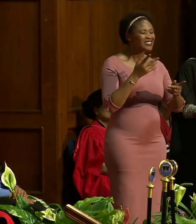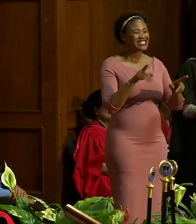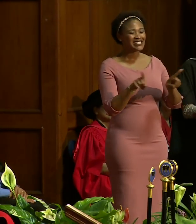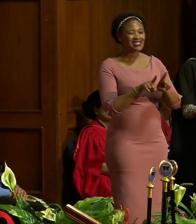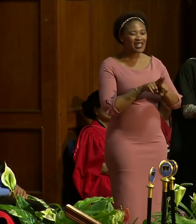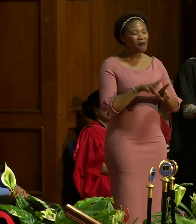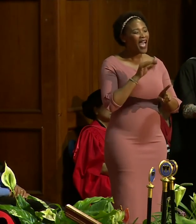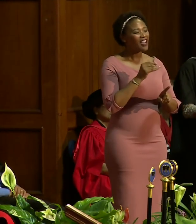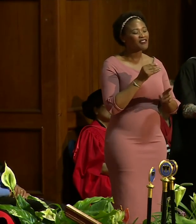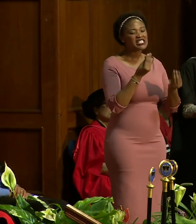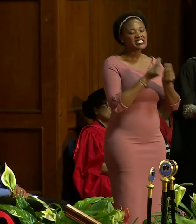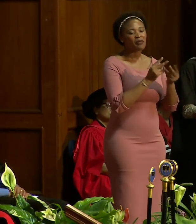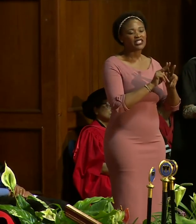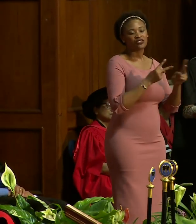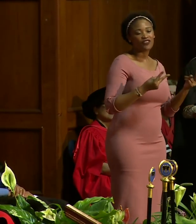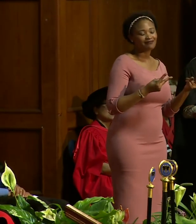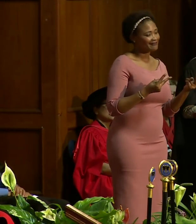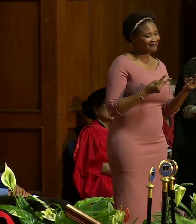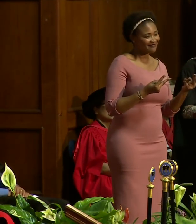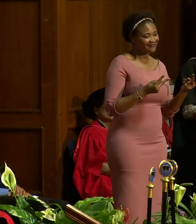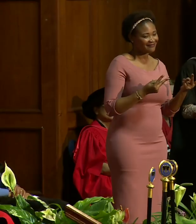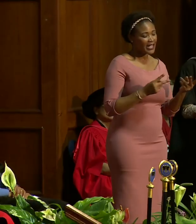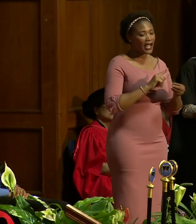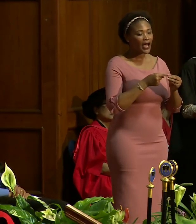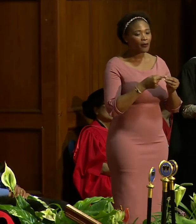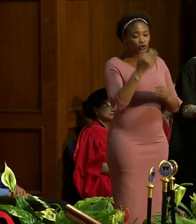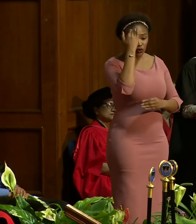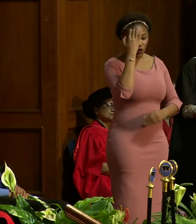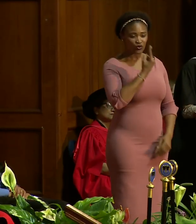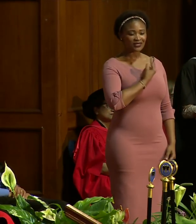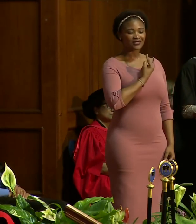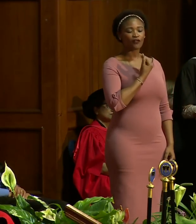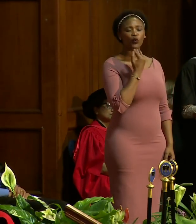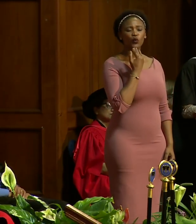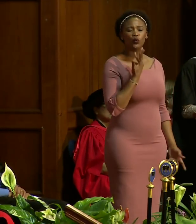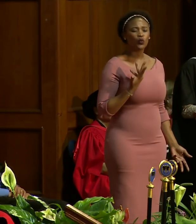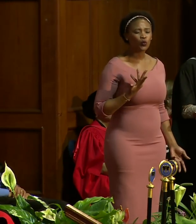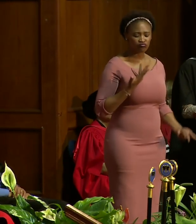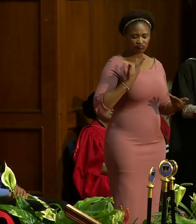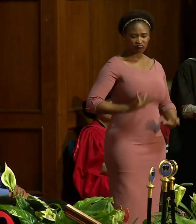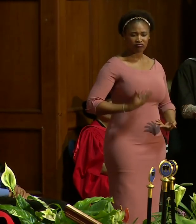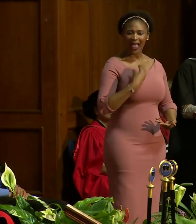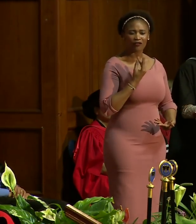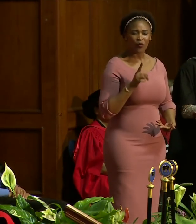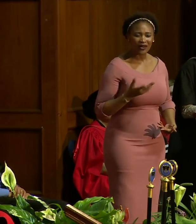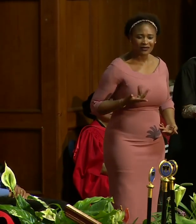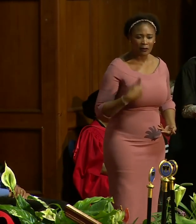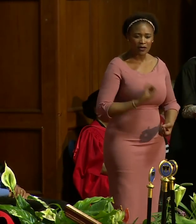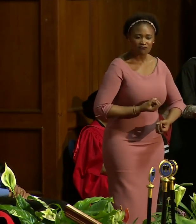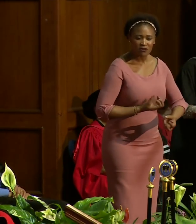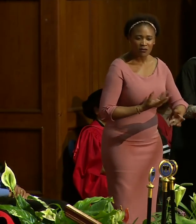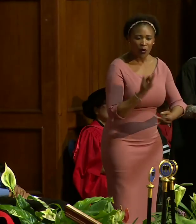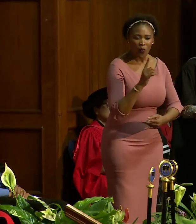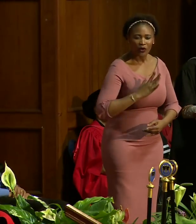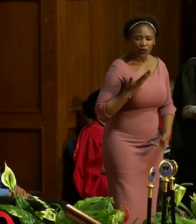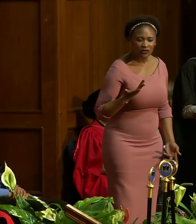nobody else has, but it is more about knowing who you are, what you have, what you want to contribute,